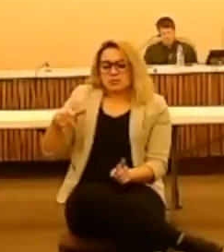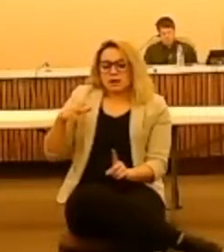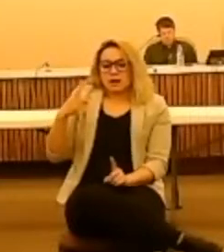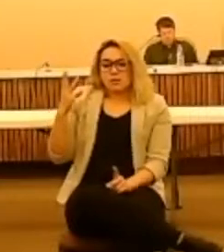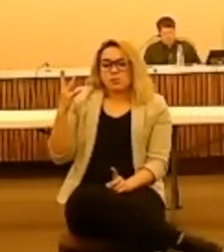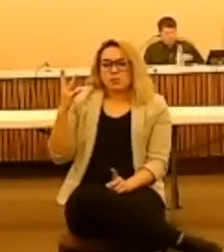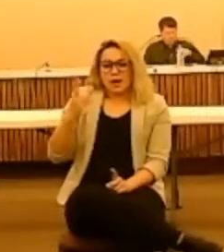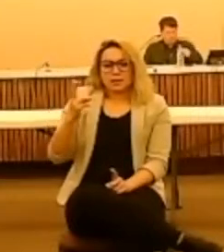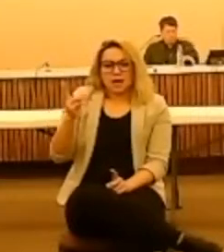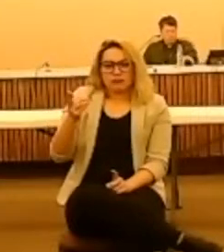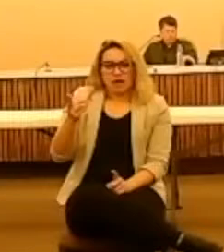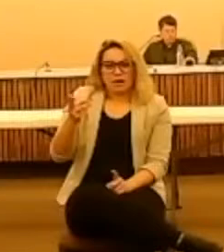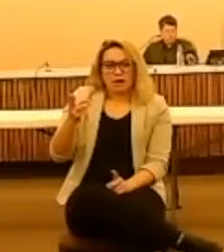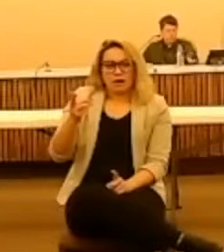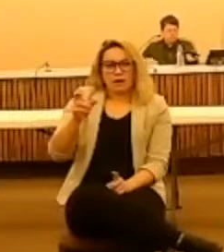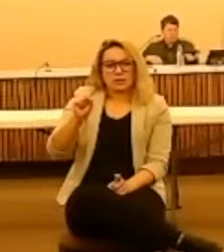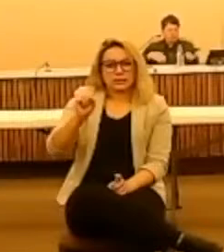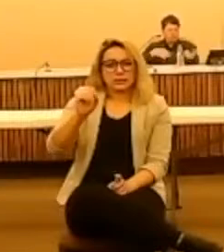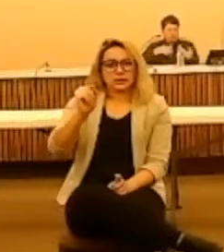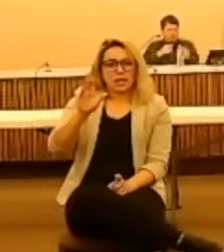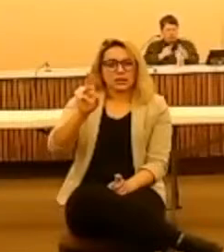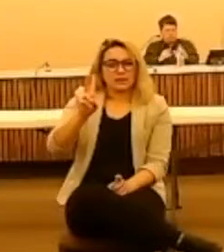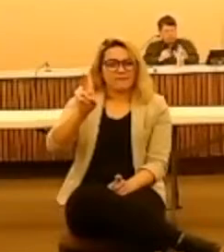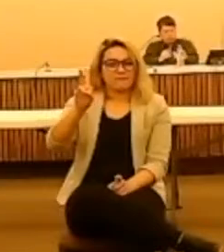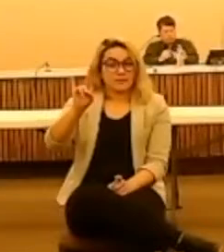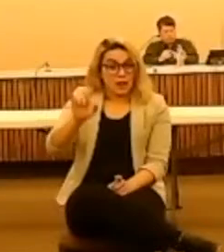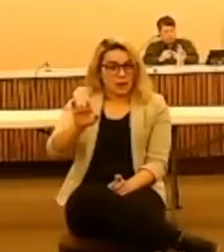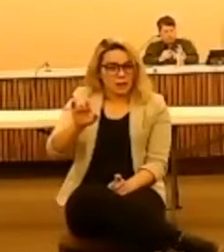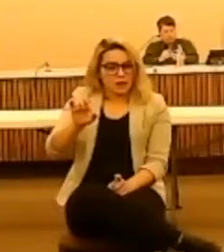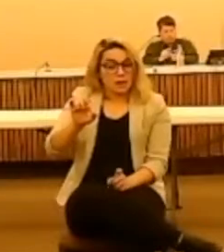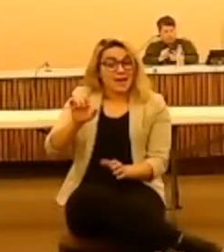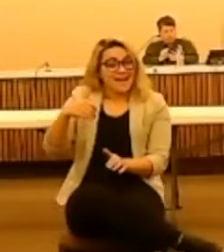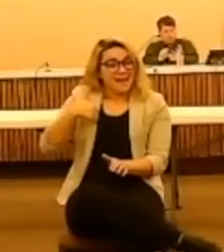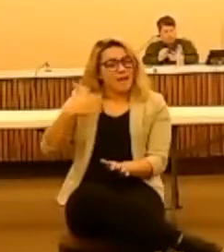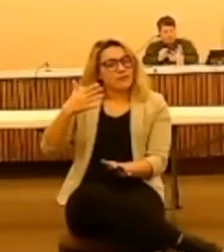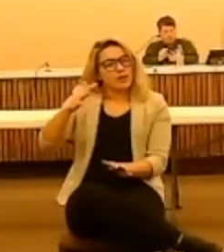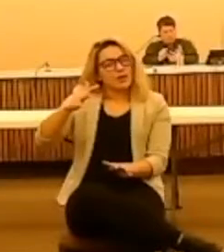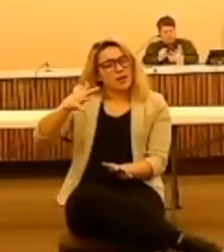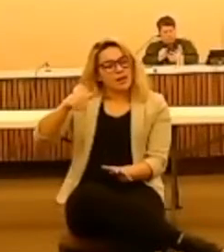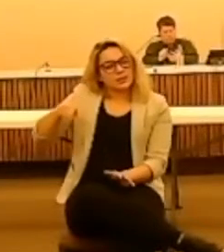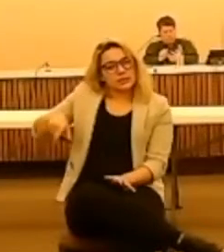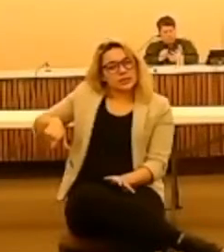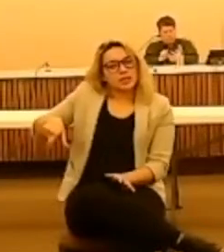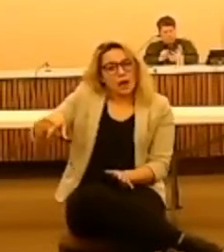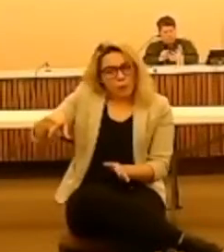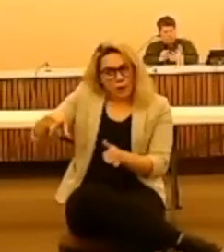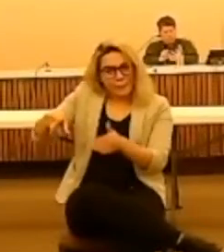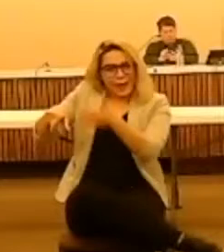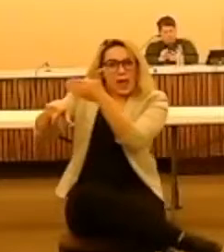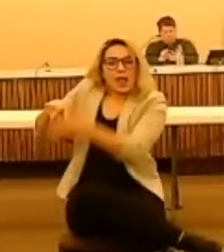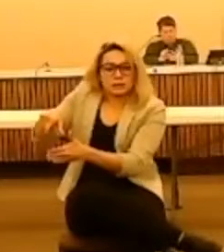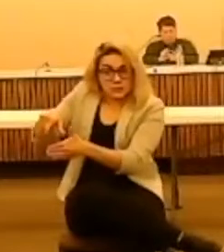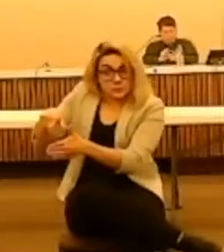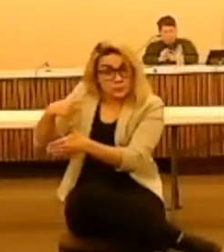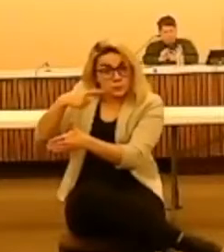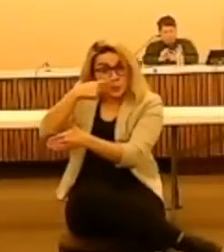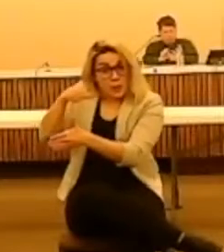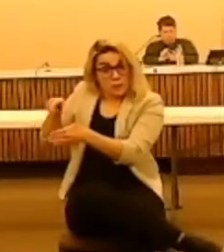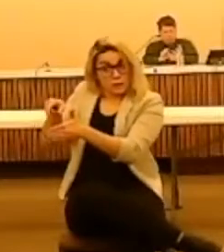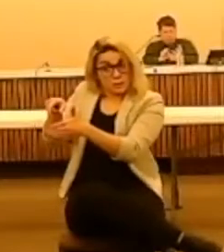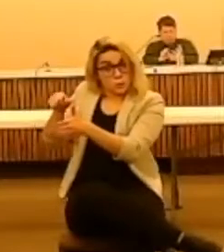Can we look into completing it to the end, since we're doing the same for Moore Road? to the end to River Road.